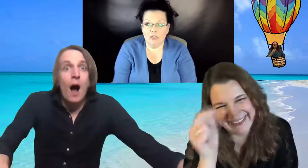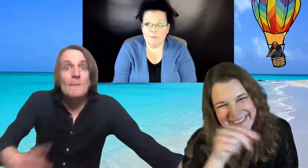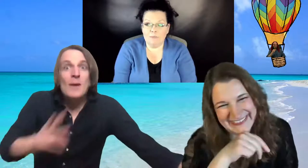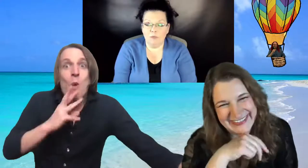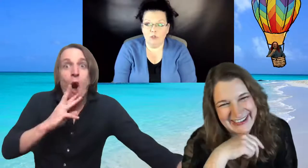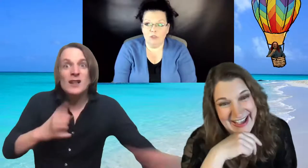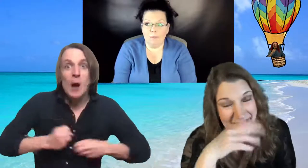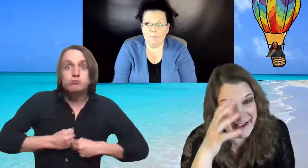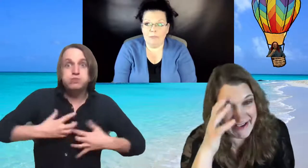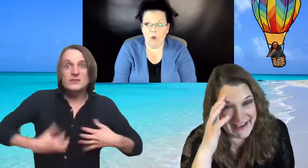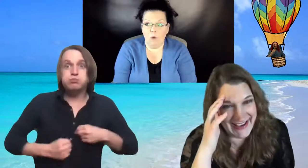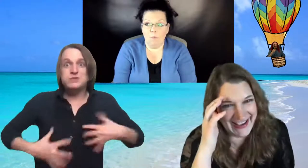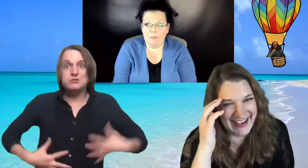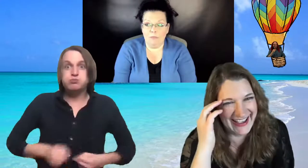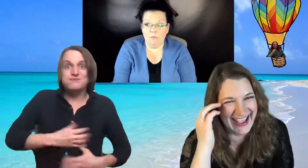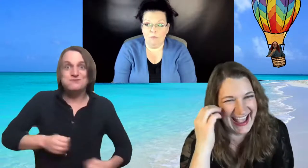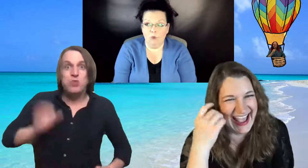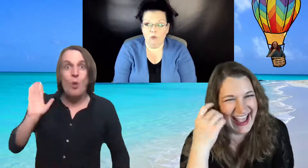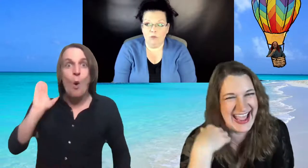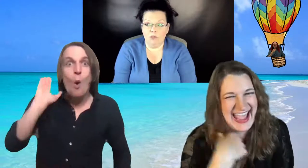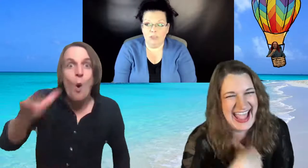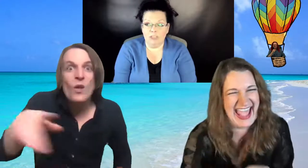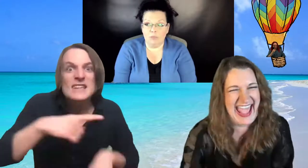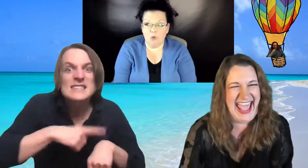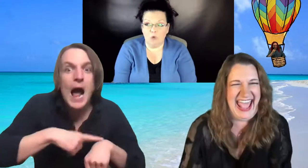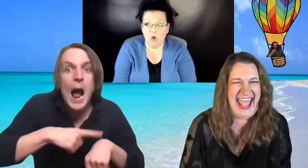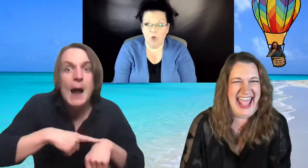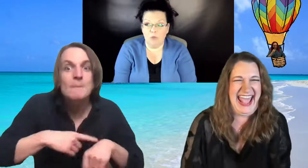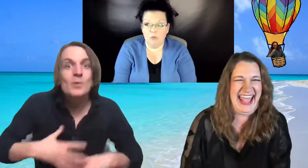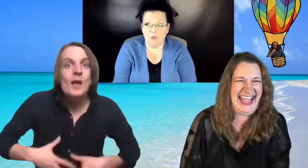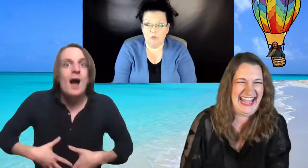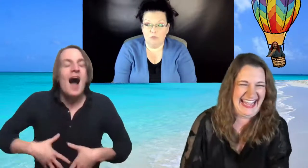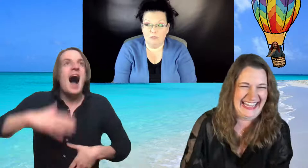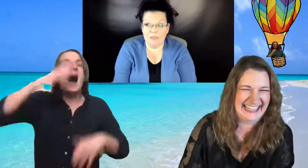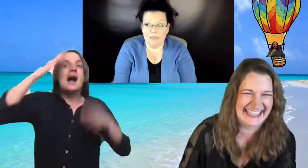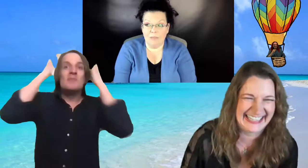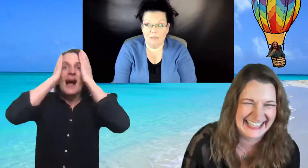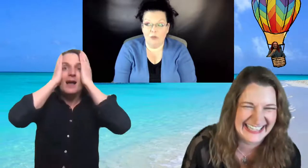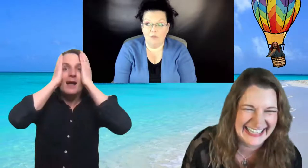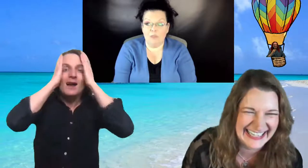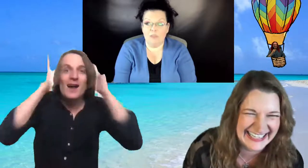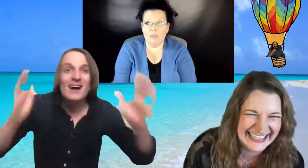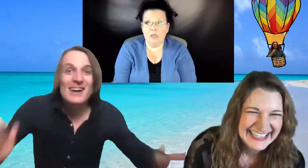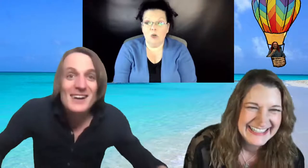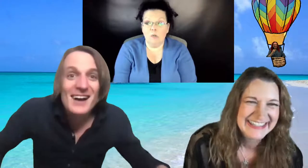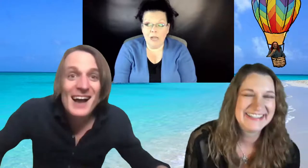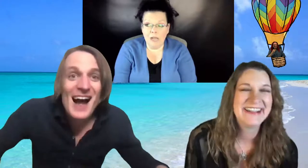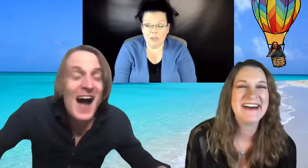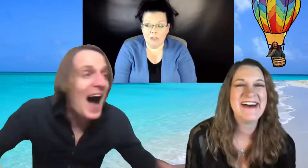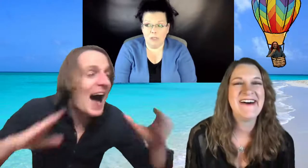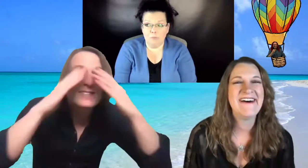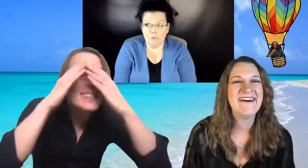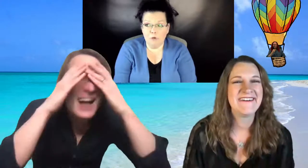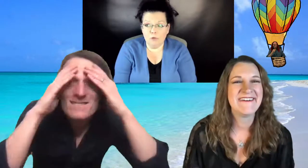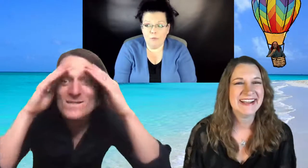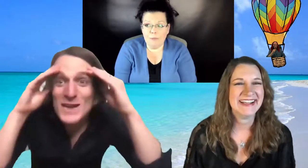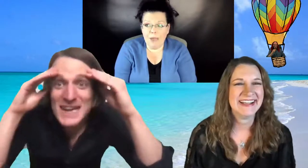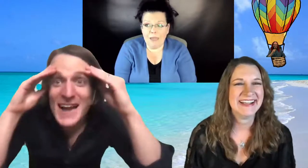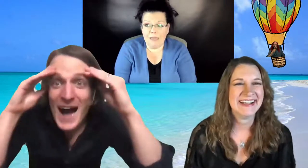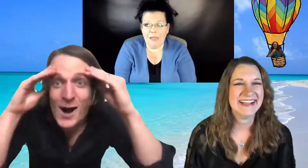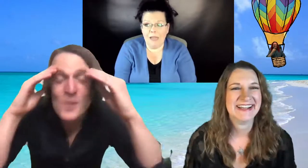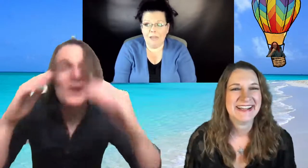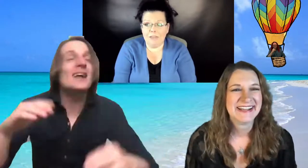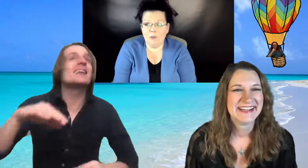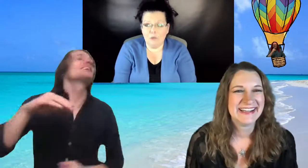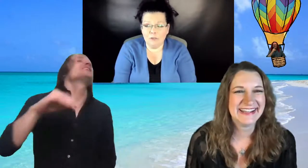on your lips, it would look like B-O-B, water was going to explode all the way through. That time I thought was, my